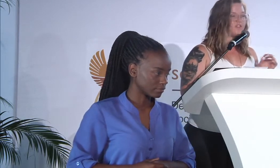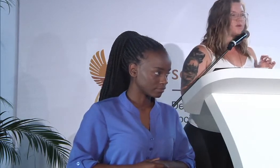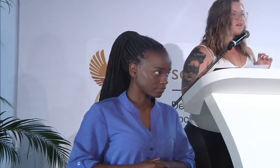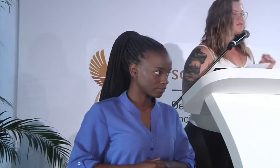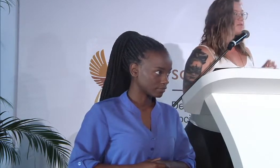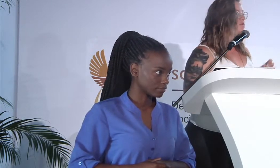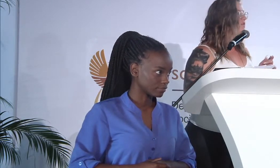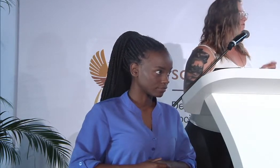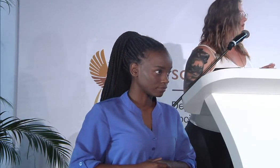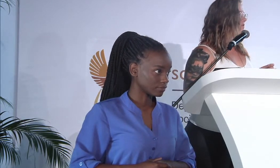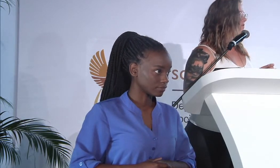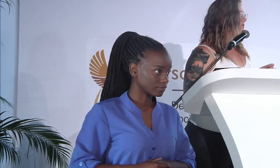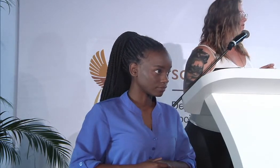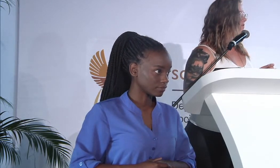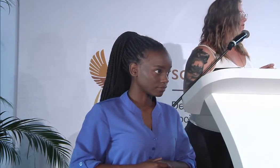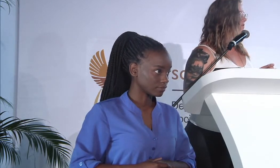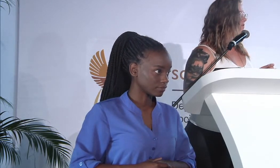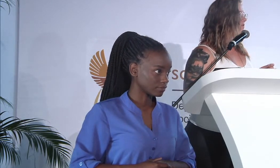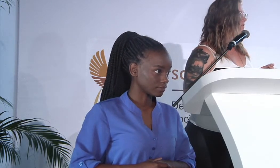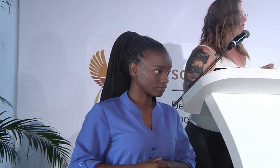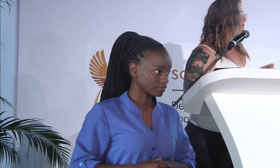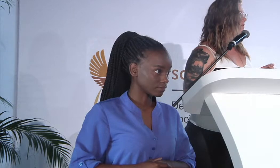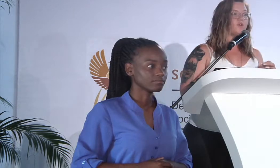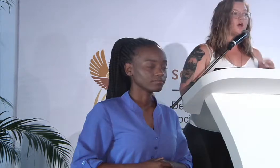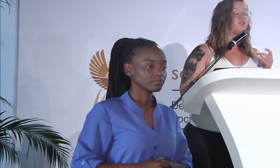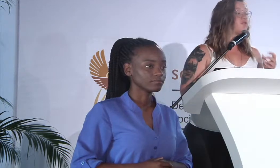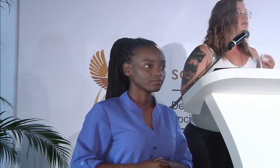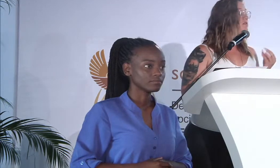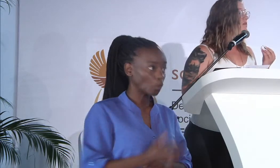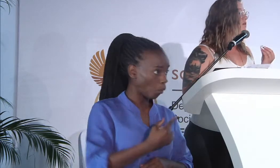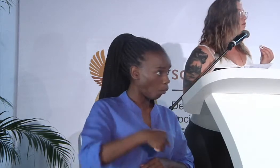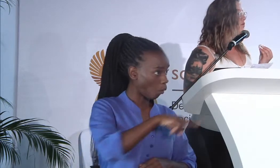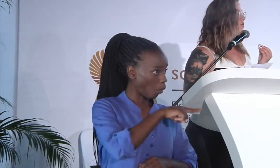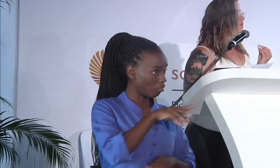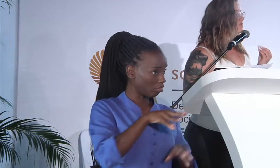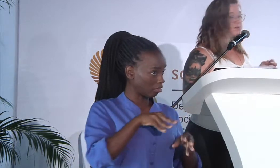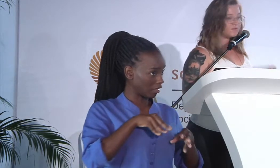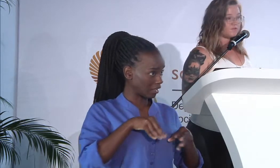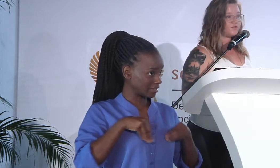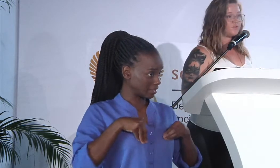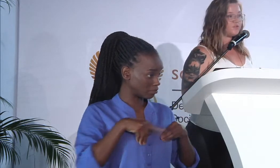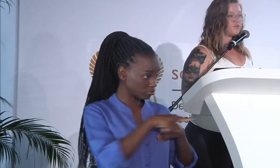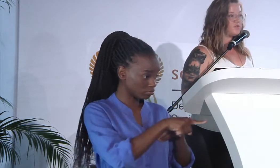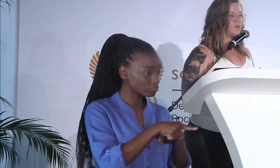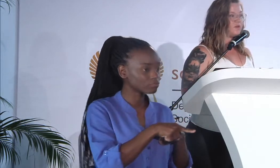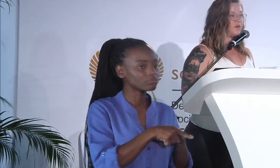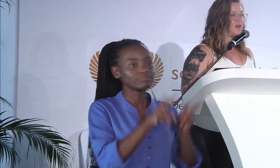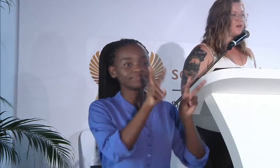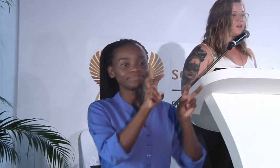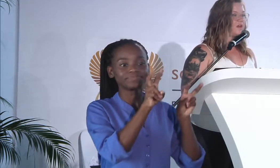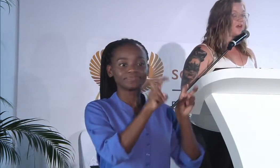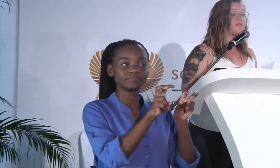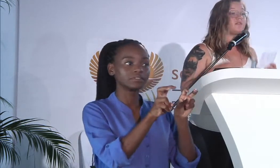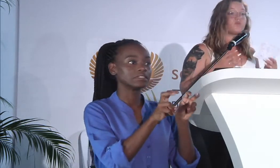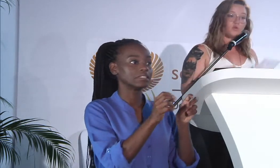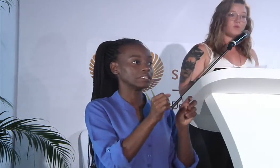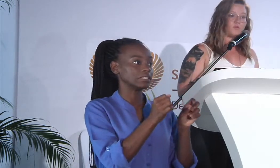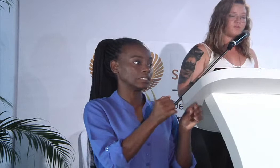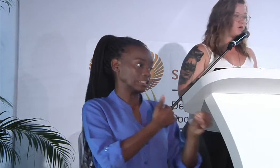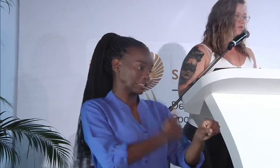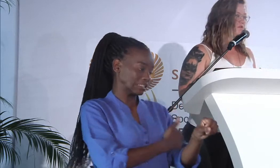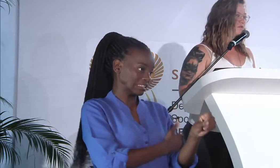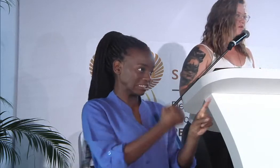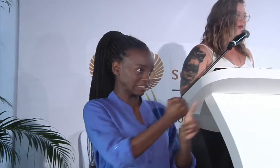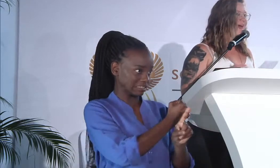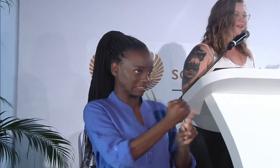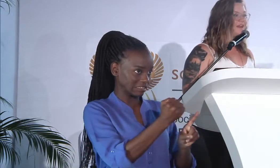Once we've accepted the fact that we need to address substance use as a trauma